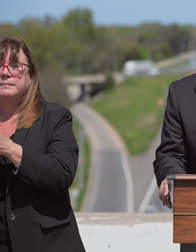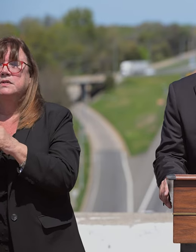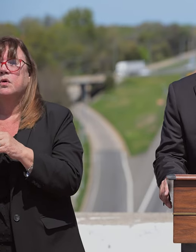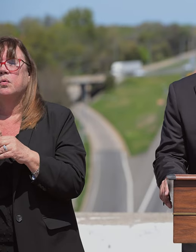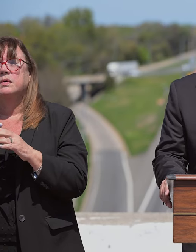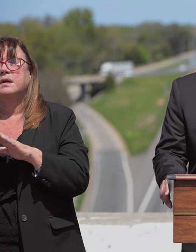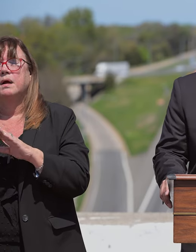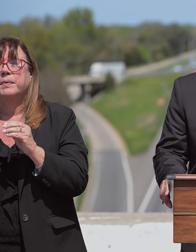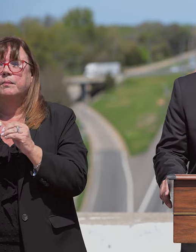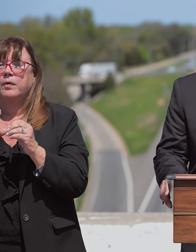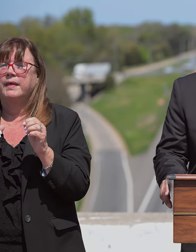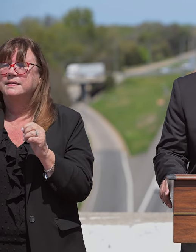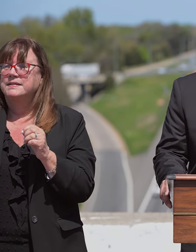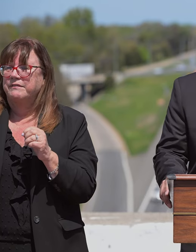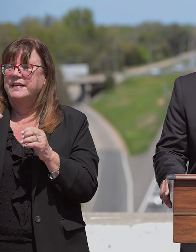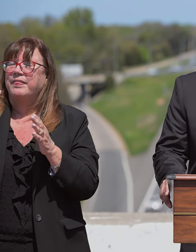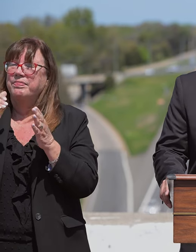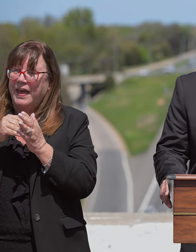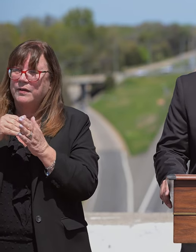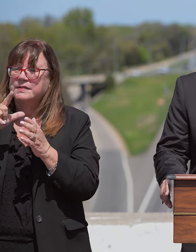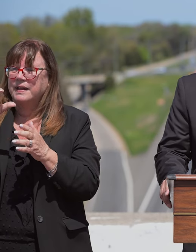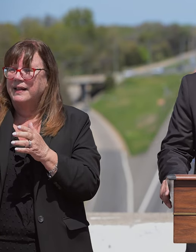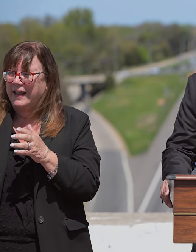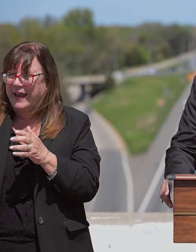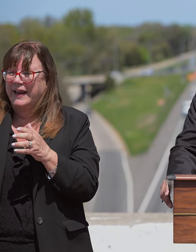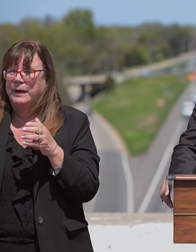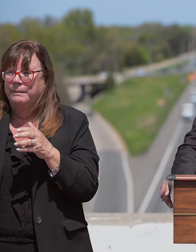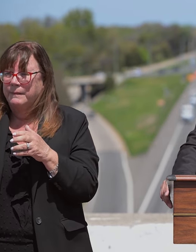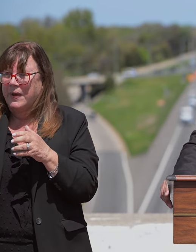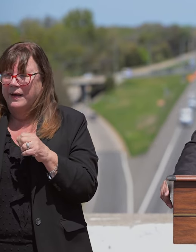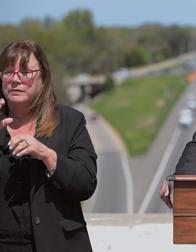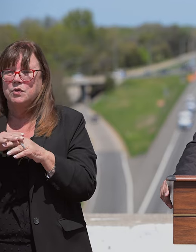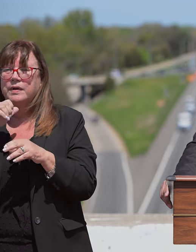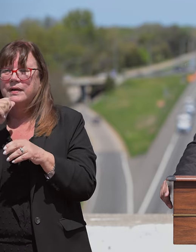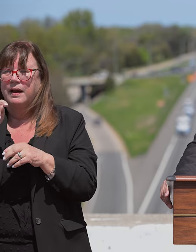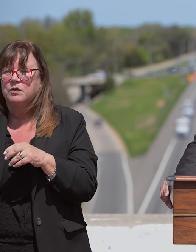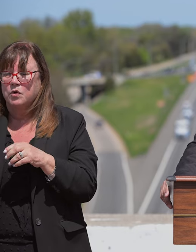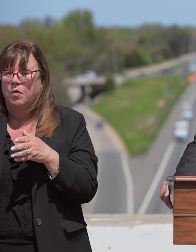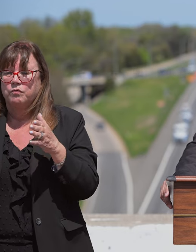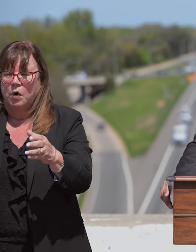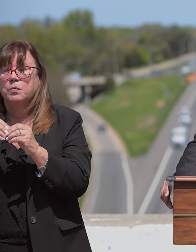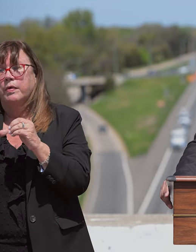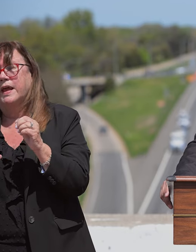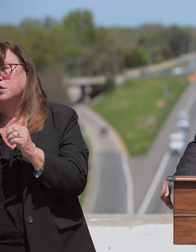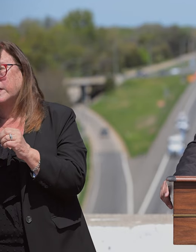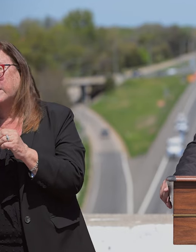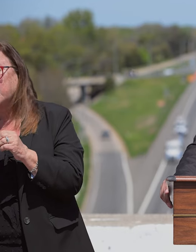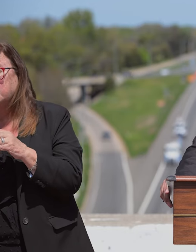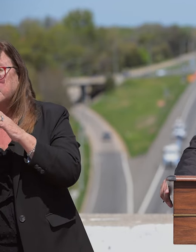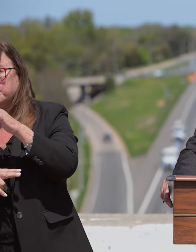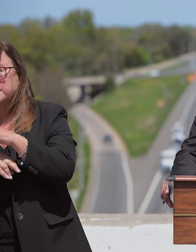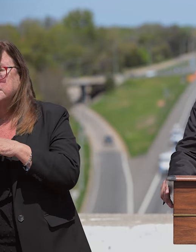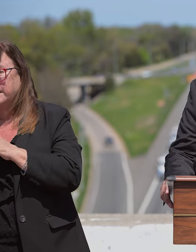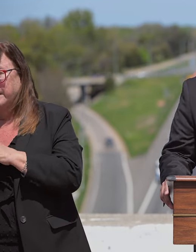than 17,000 lane miles of non-tolled roads and more than 2,500 bridges across Maryland.